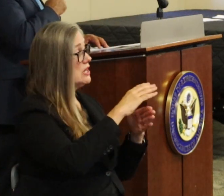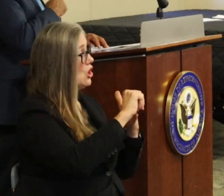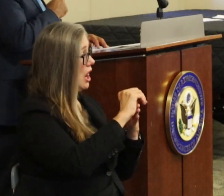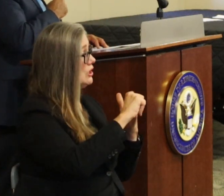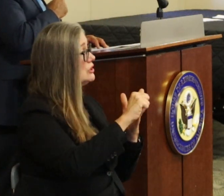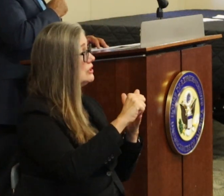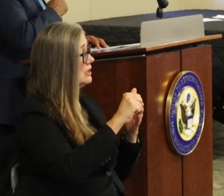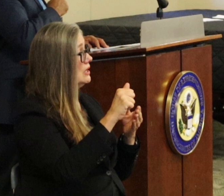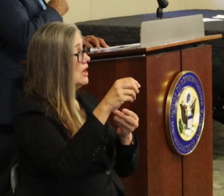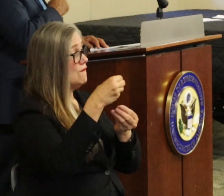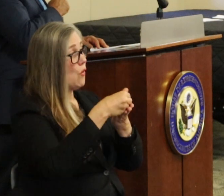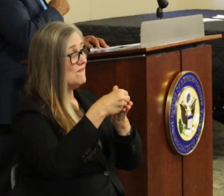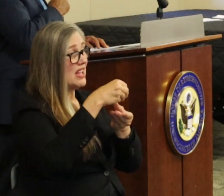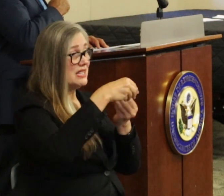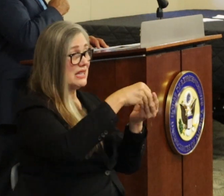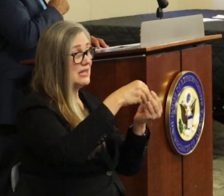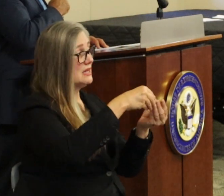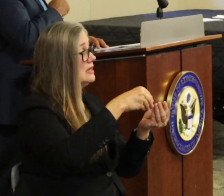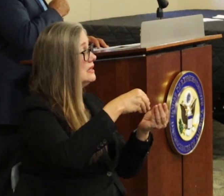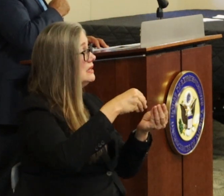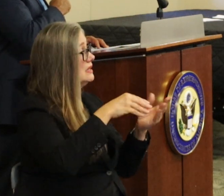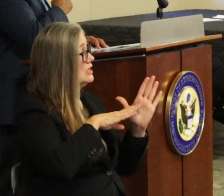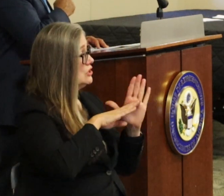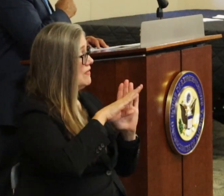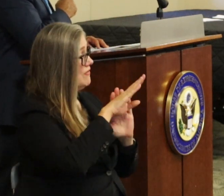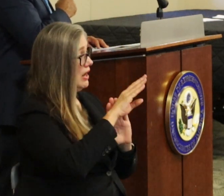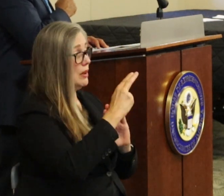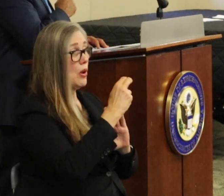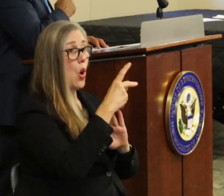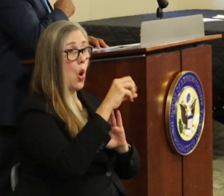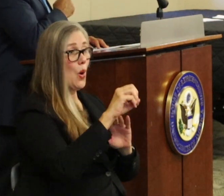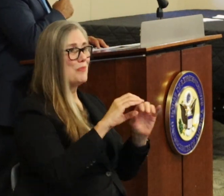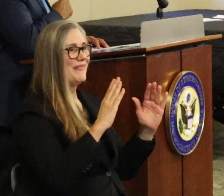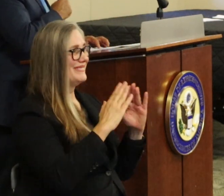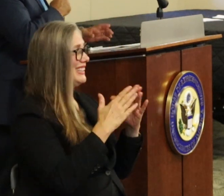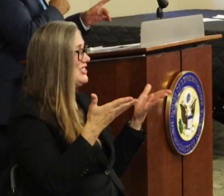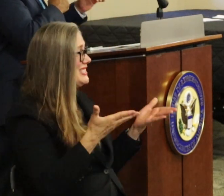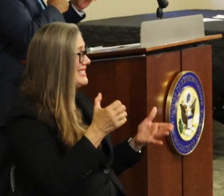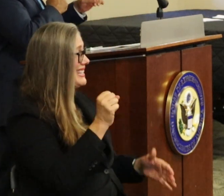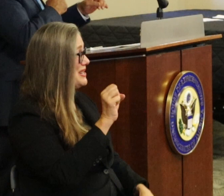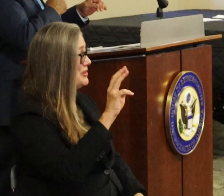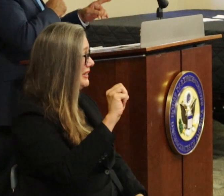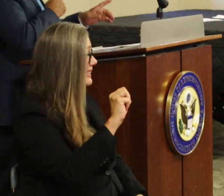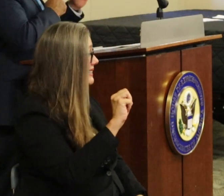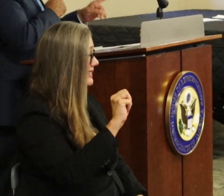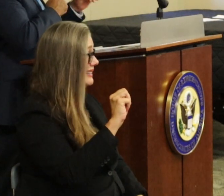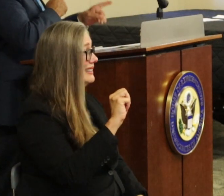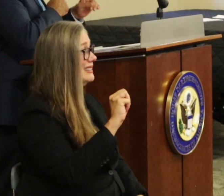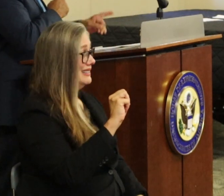of funding streams to develop Hope Village here in Santa Maria that's gonna bring